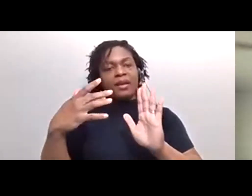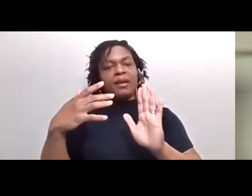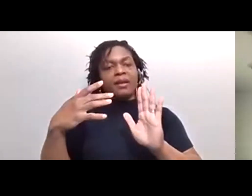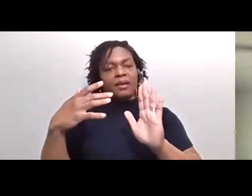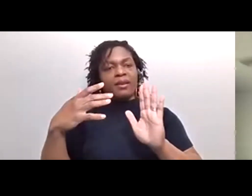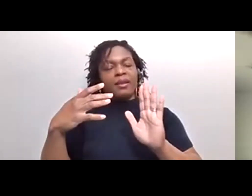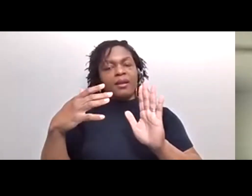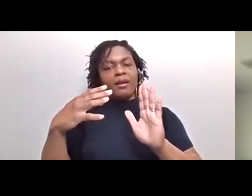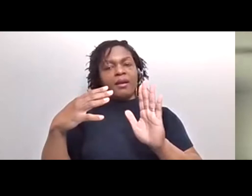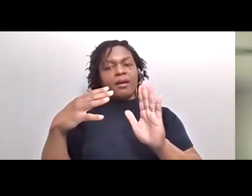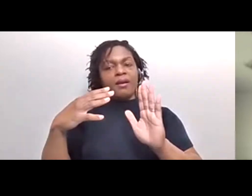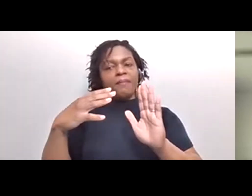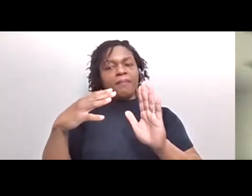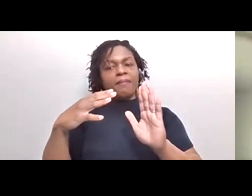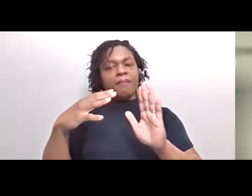meeting.